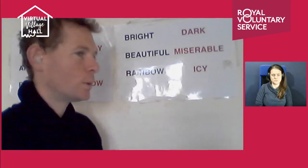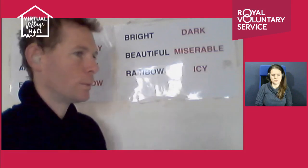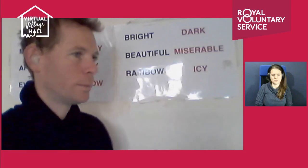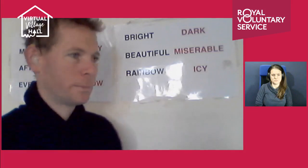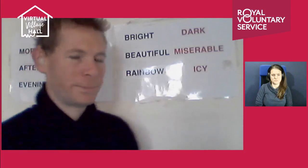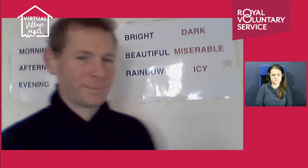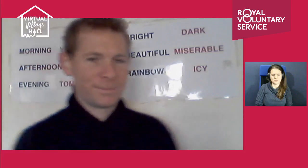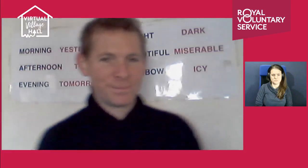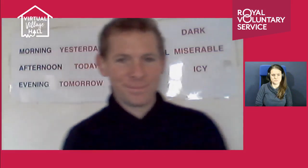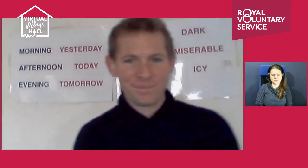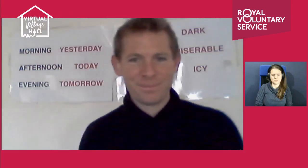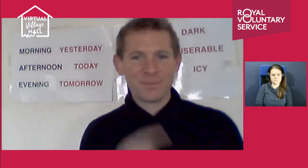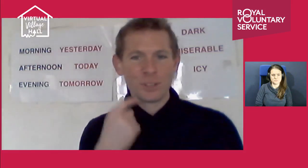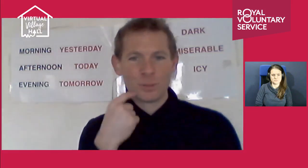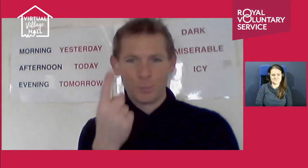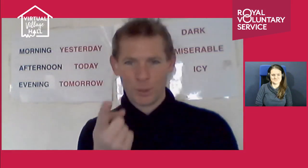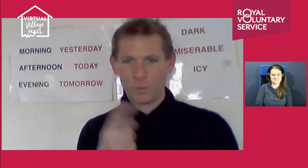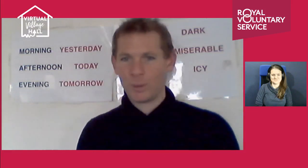Tomorrow.